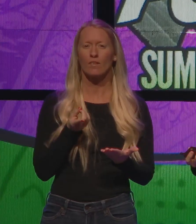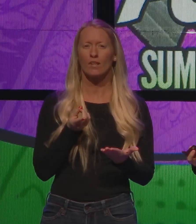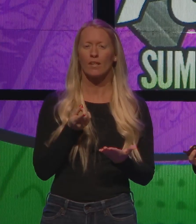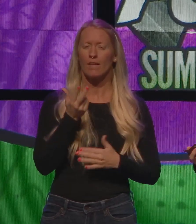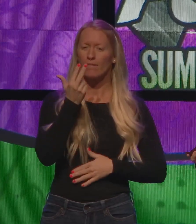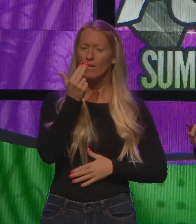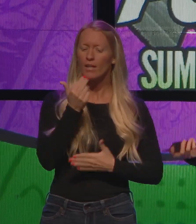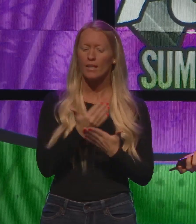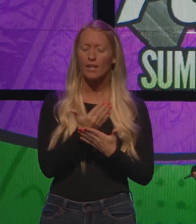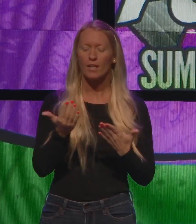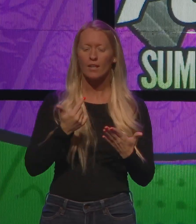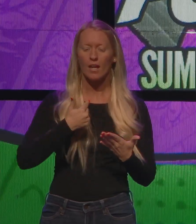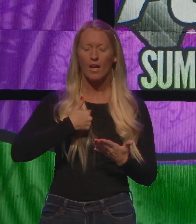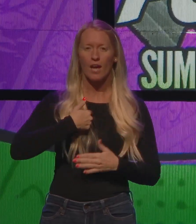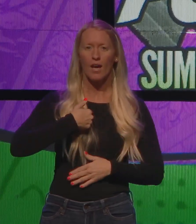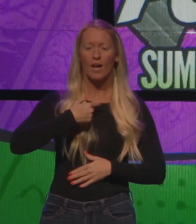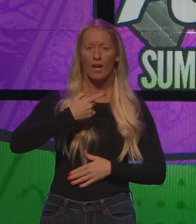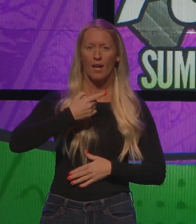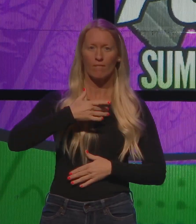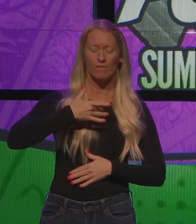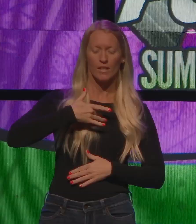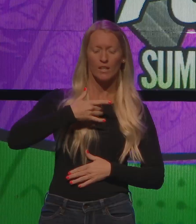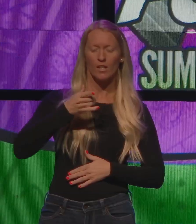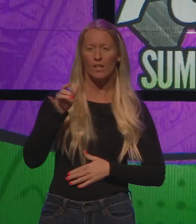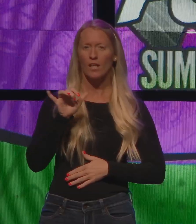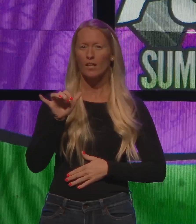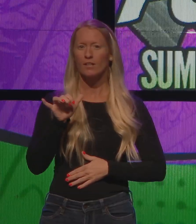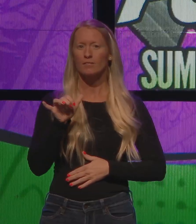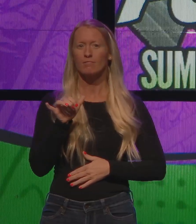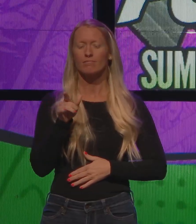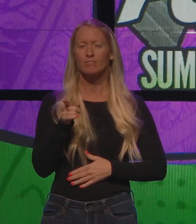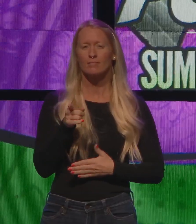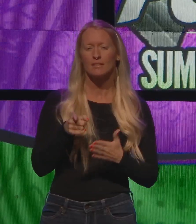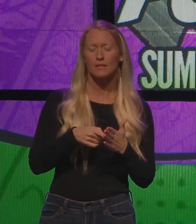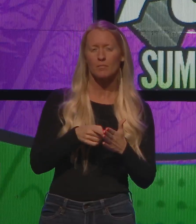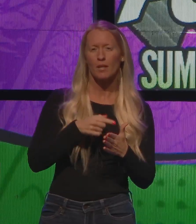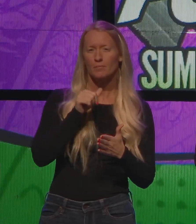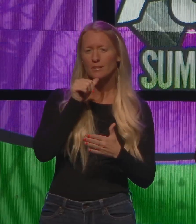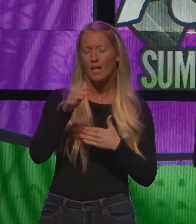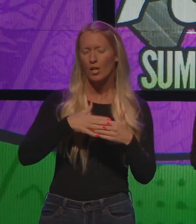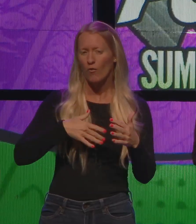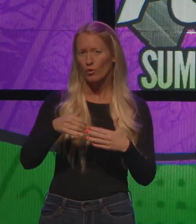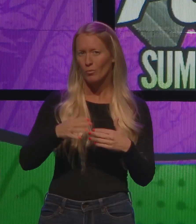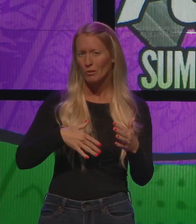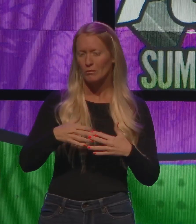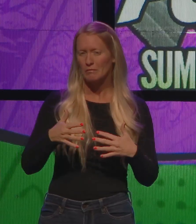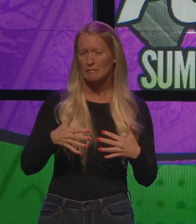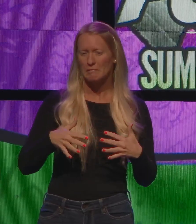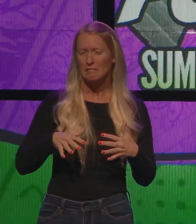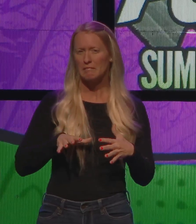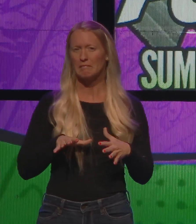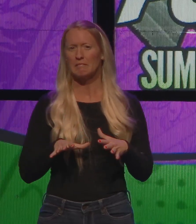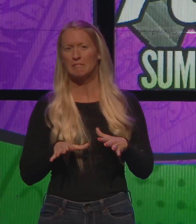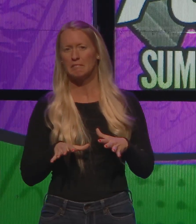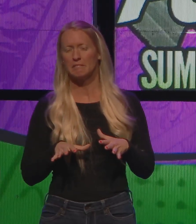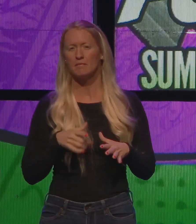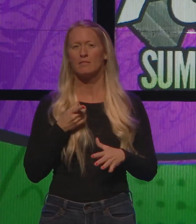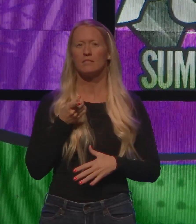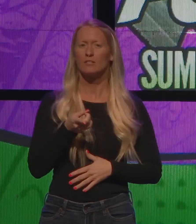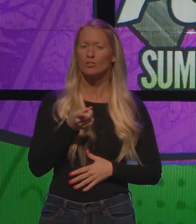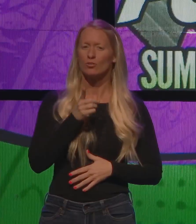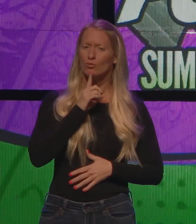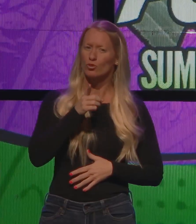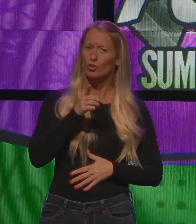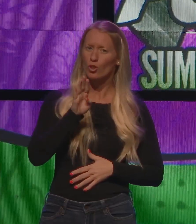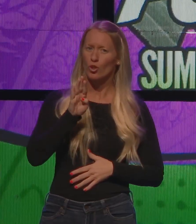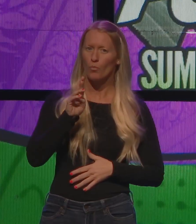like we're actually kind of uncomfortable with that. You don't have to raise your hand, but do you sense like, are you sure, Brooke?